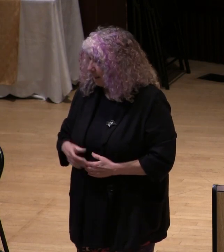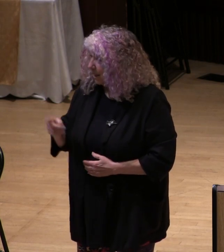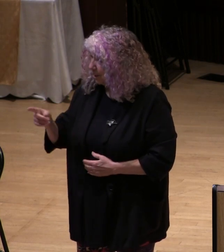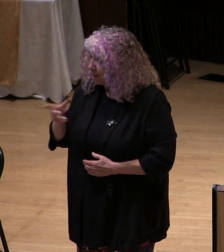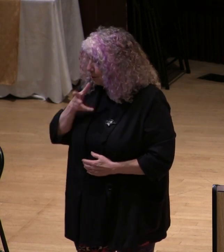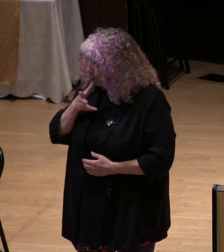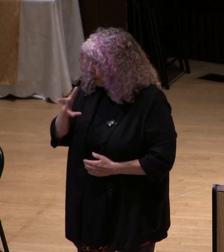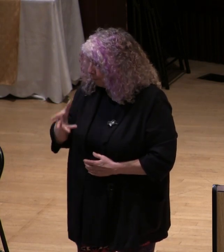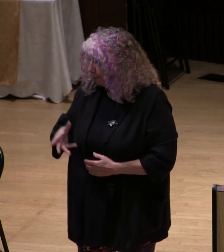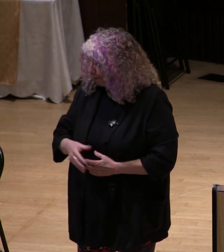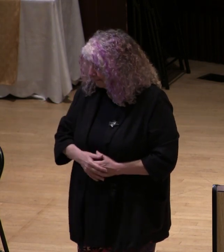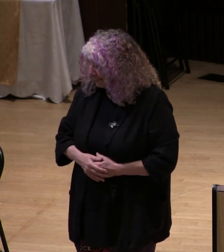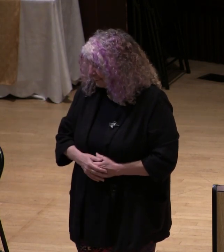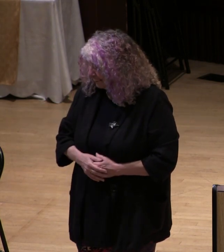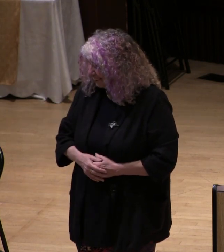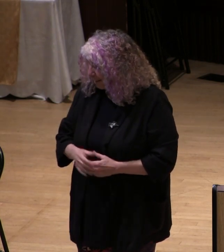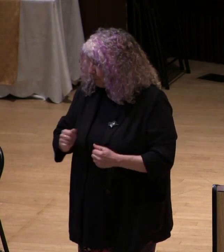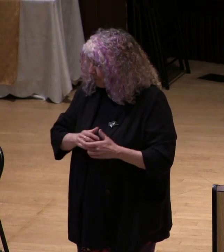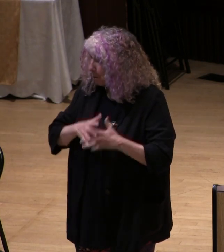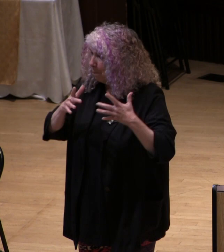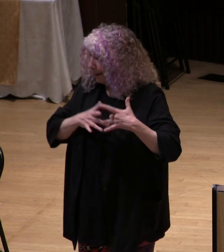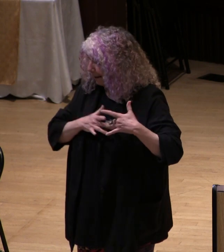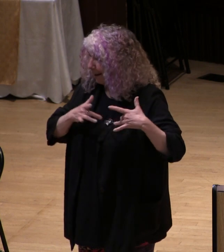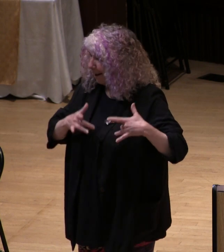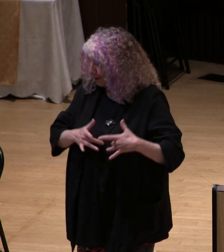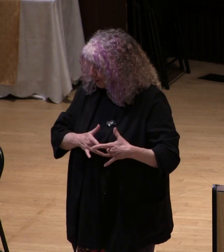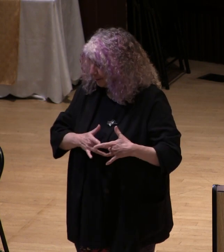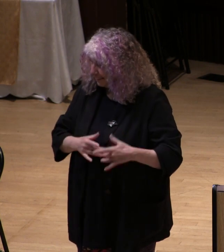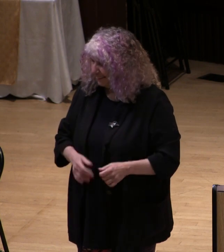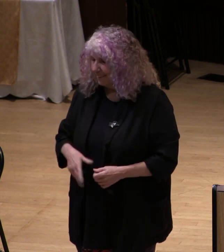She's a grandmother with a big heart.